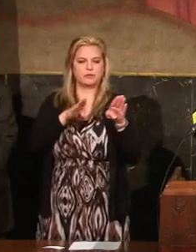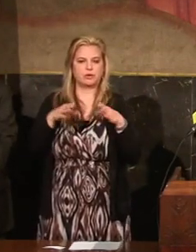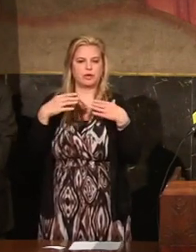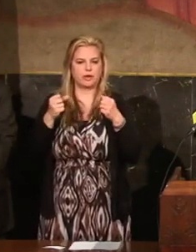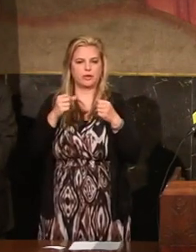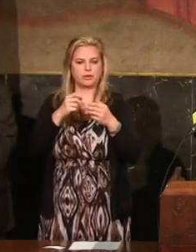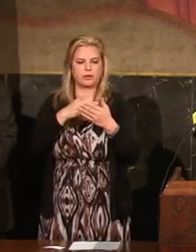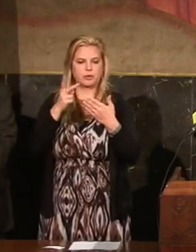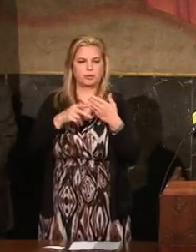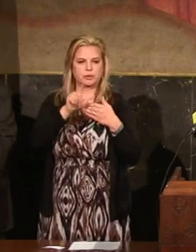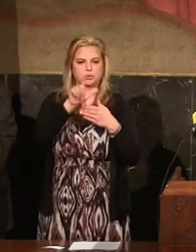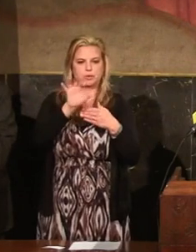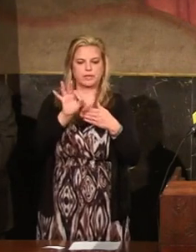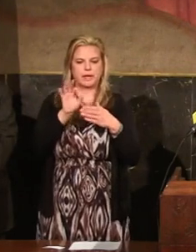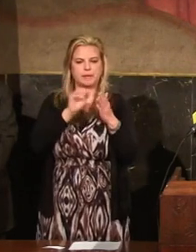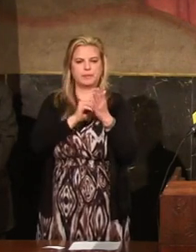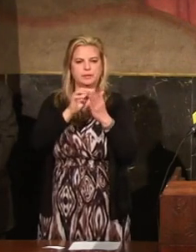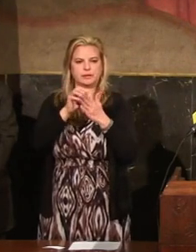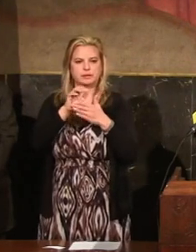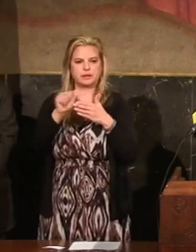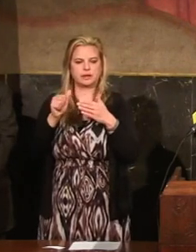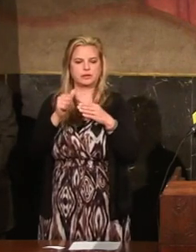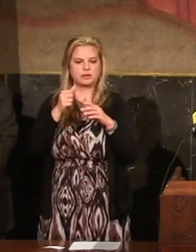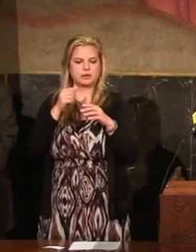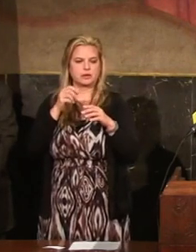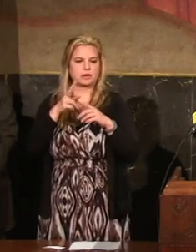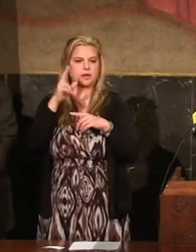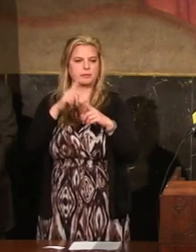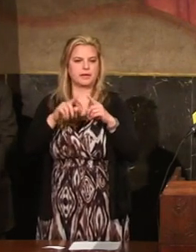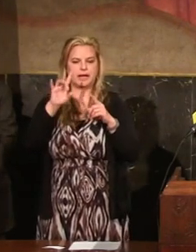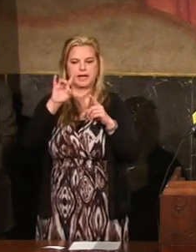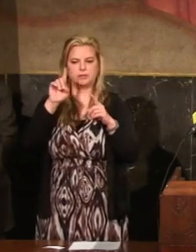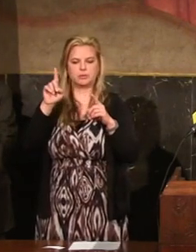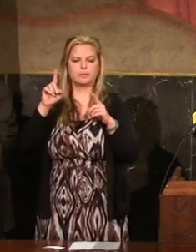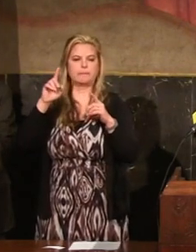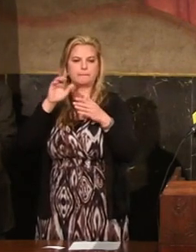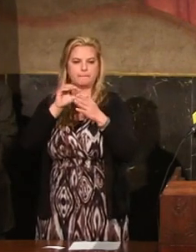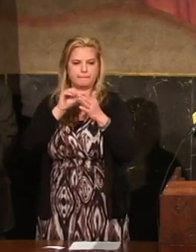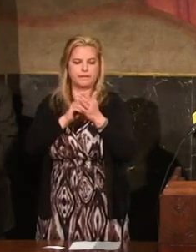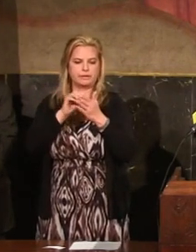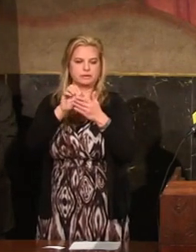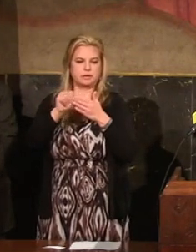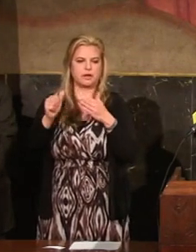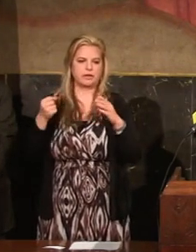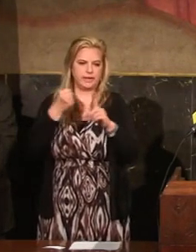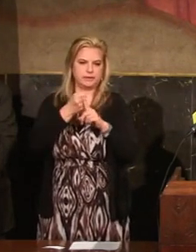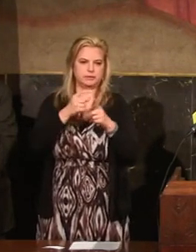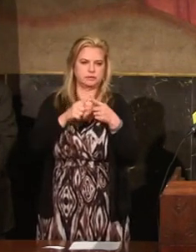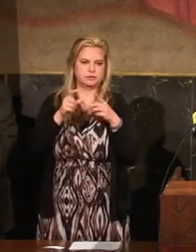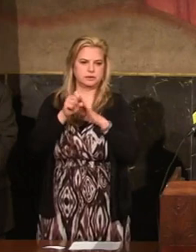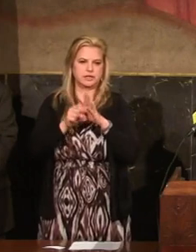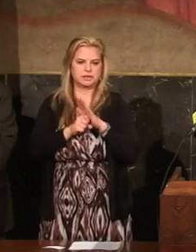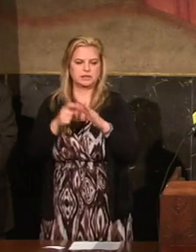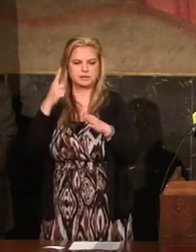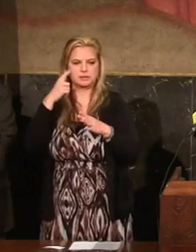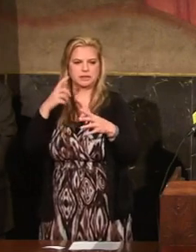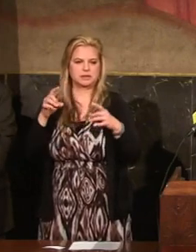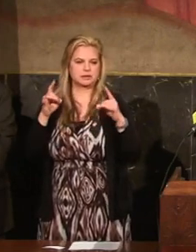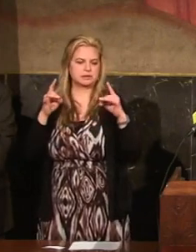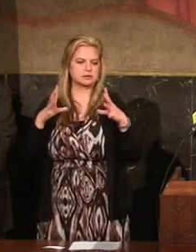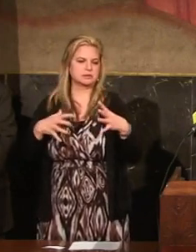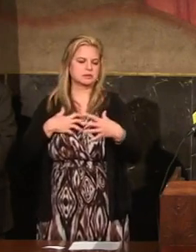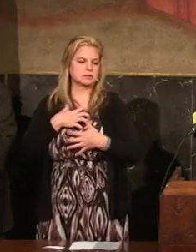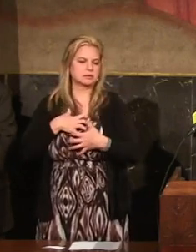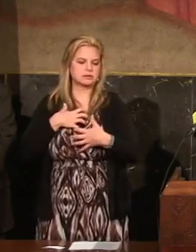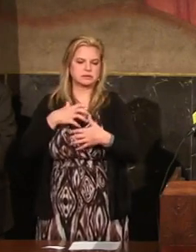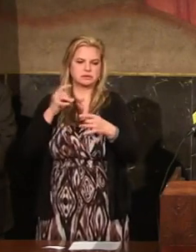would be a $29 million cut, but an $81 million hit to the state. And it's just because of the gruesomeness of these numbers.